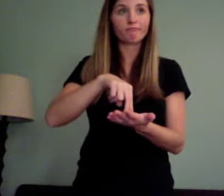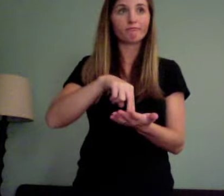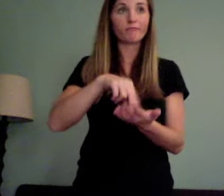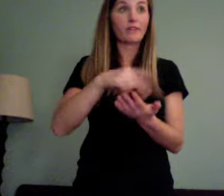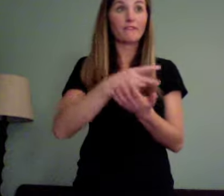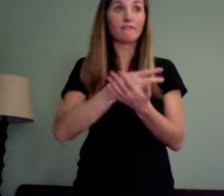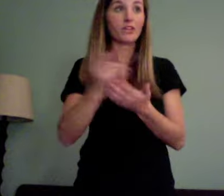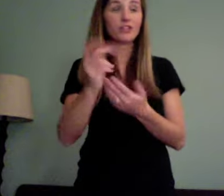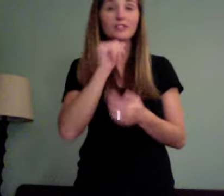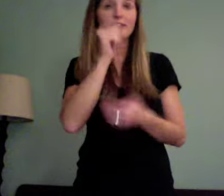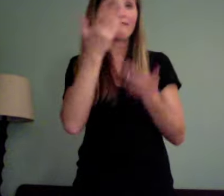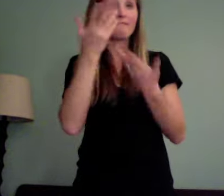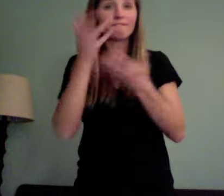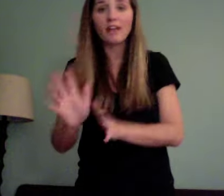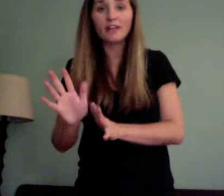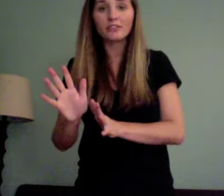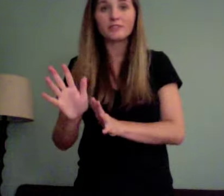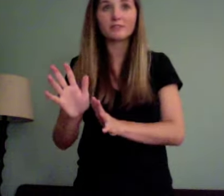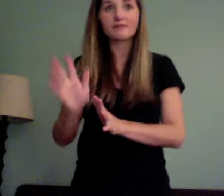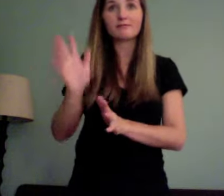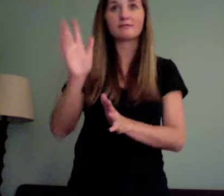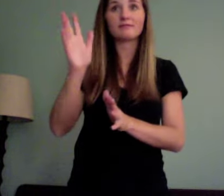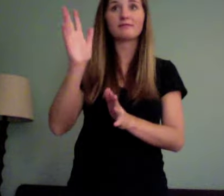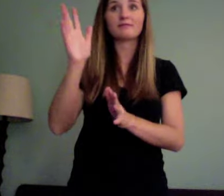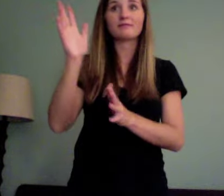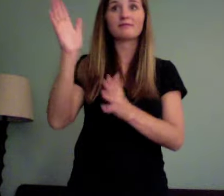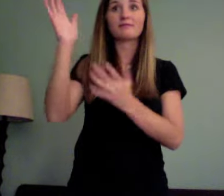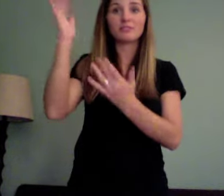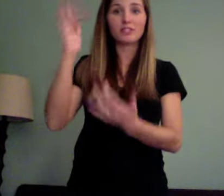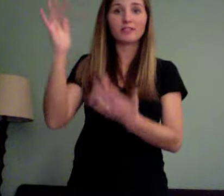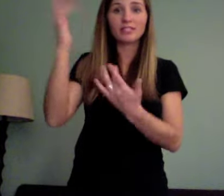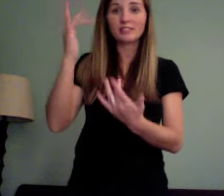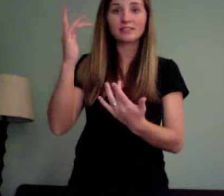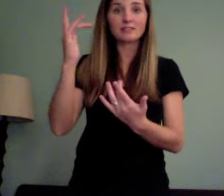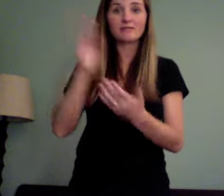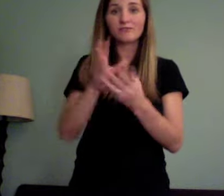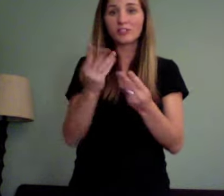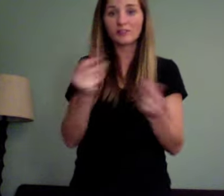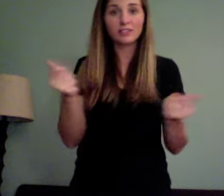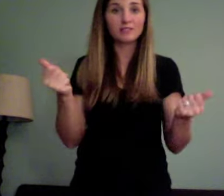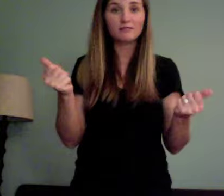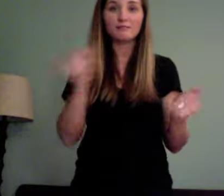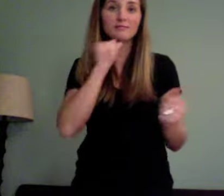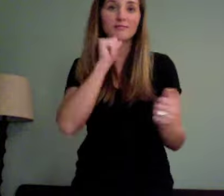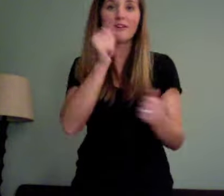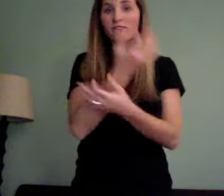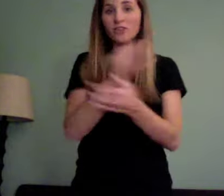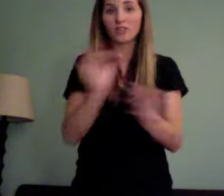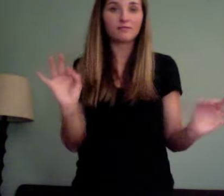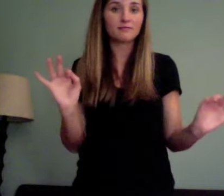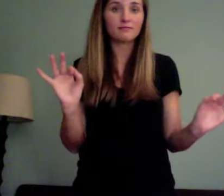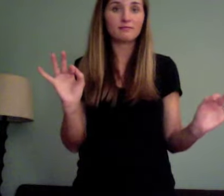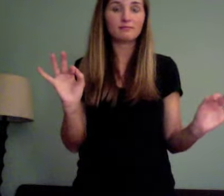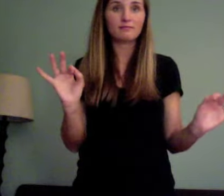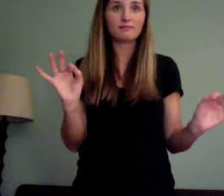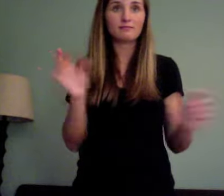wasn't free. All throughout God's word. And he has a special way of focusing in on it in John 21.